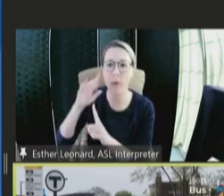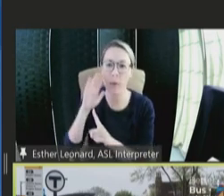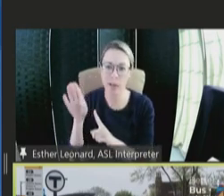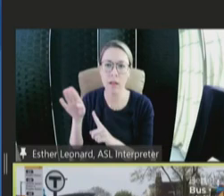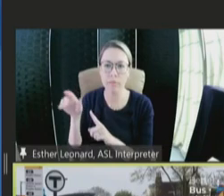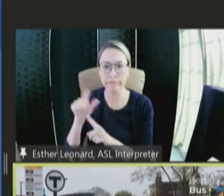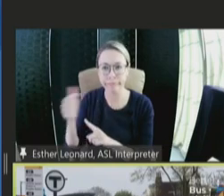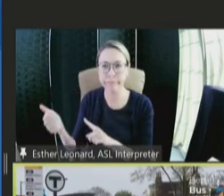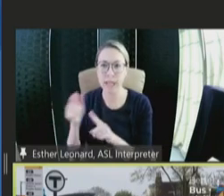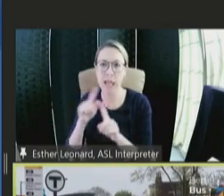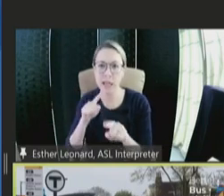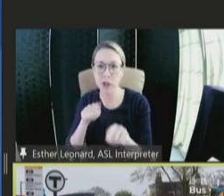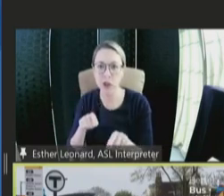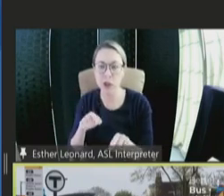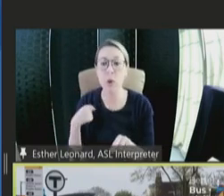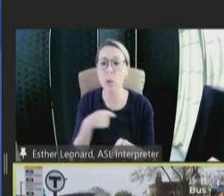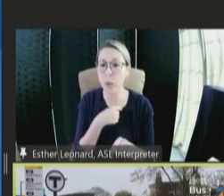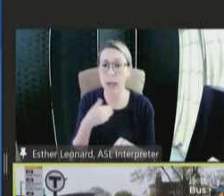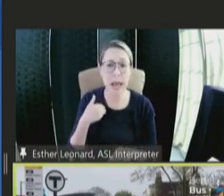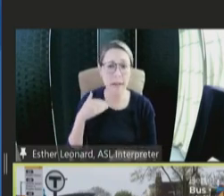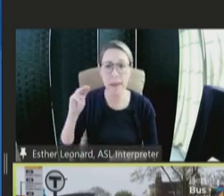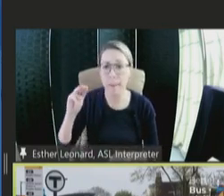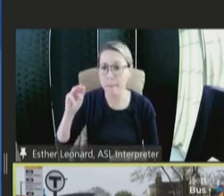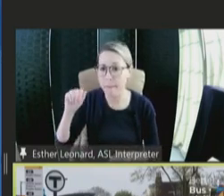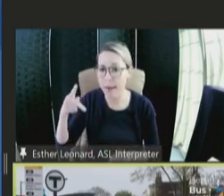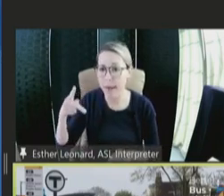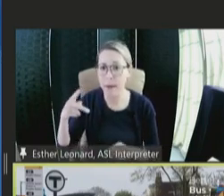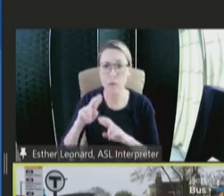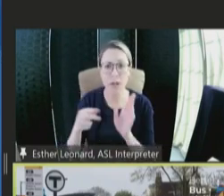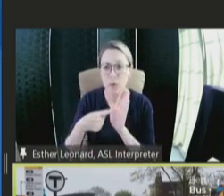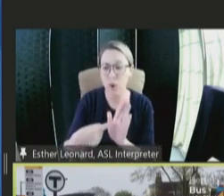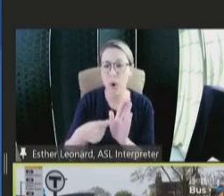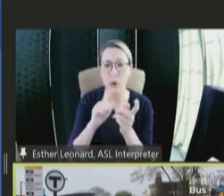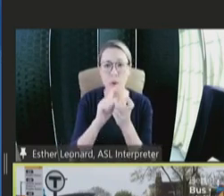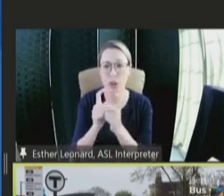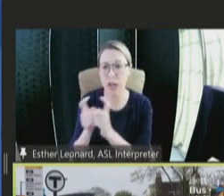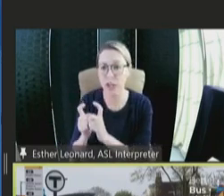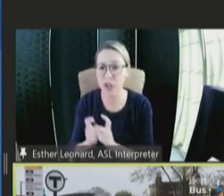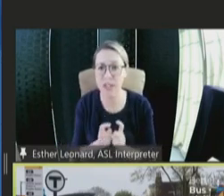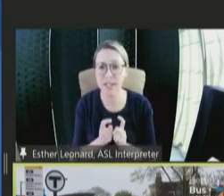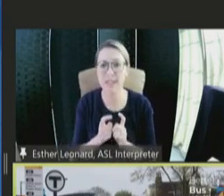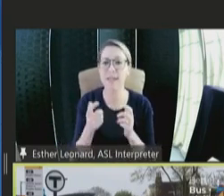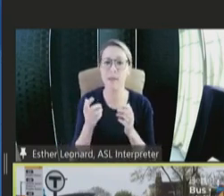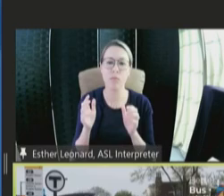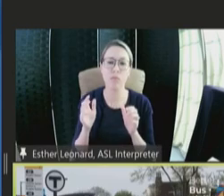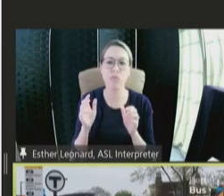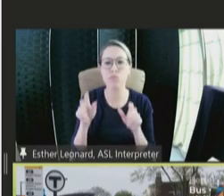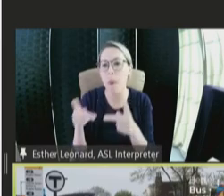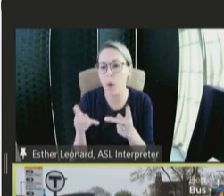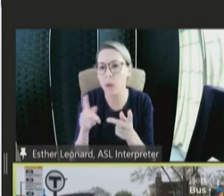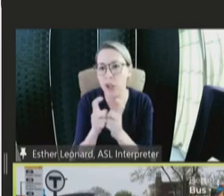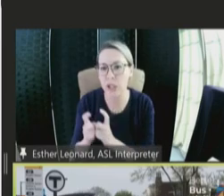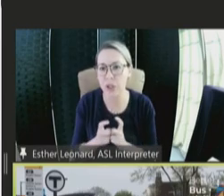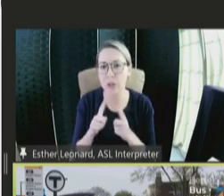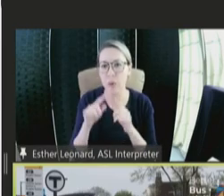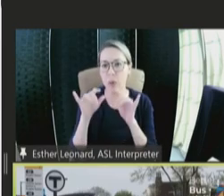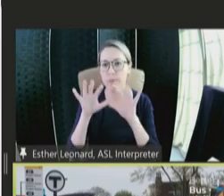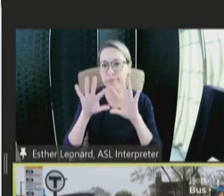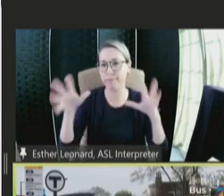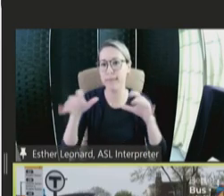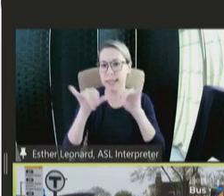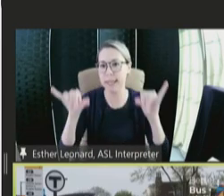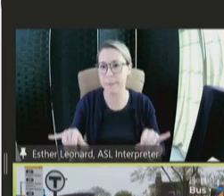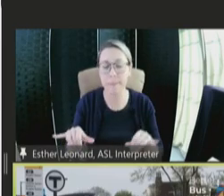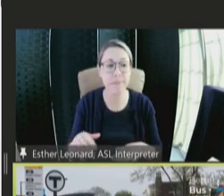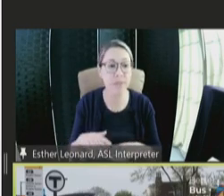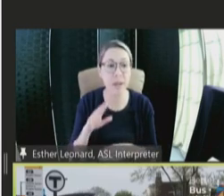we have maps that we can show that show all of the changes to the proposed changes to the system. So what is